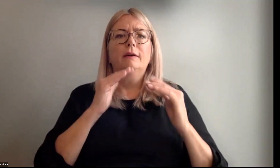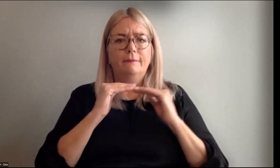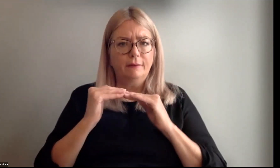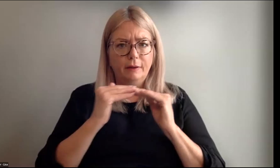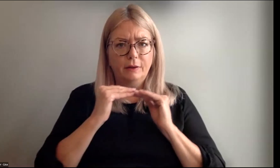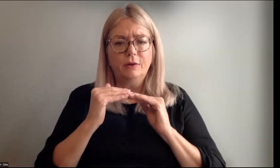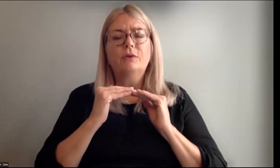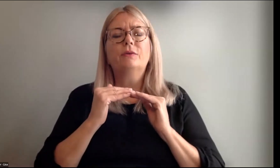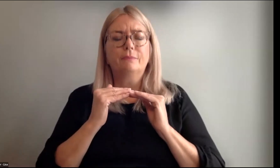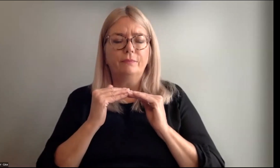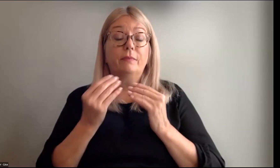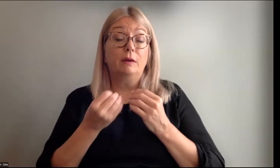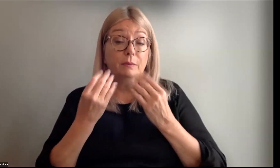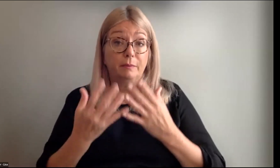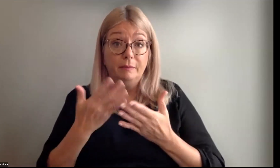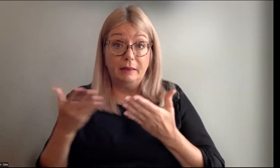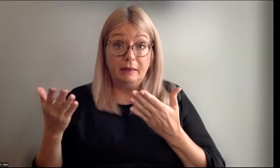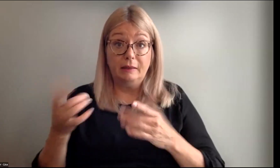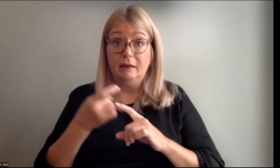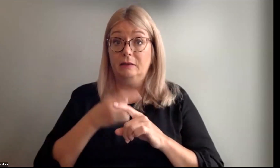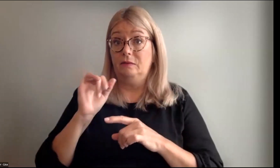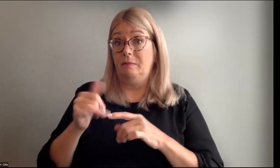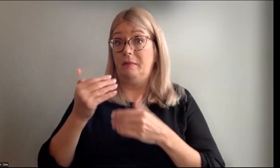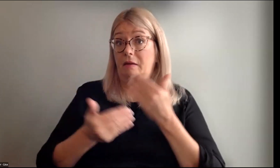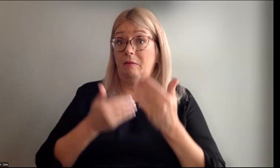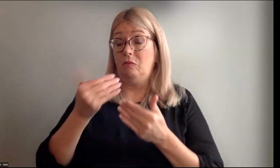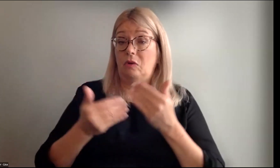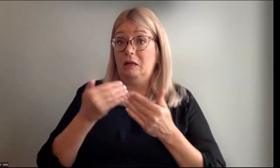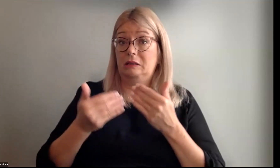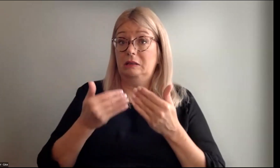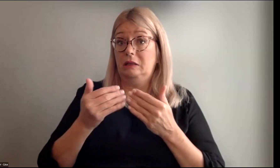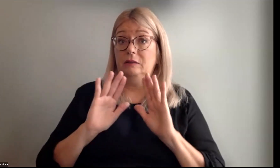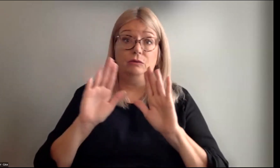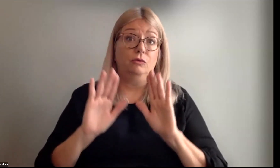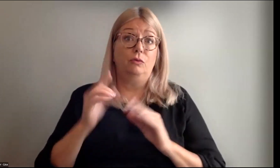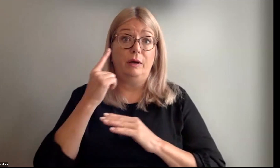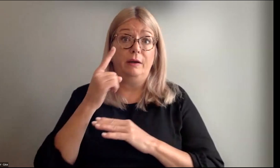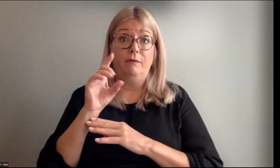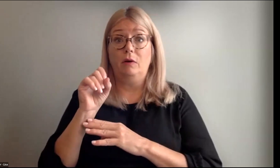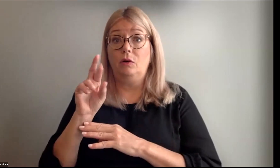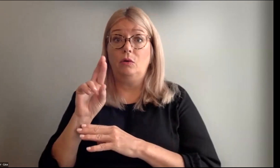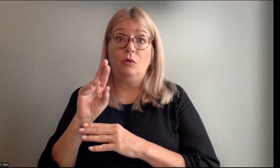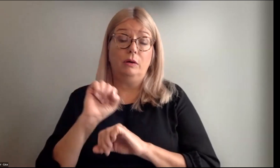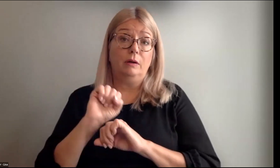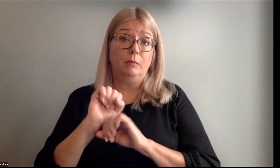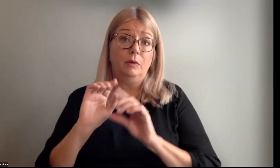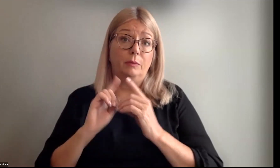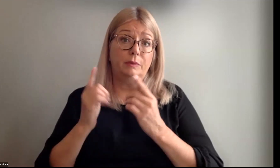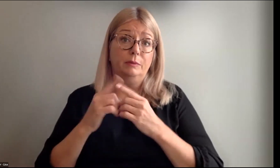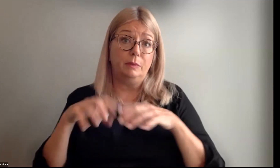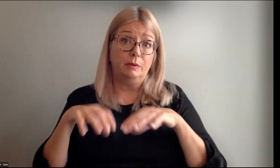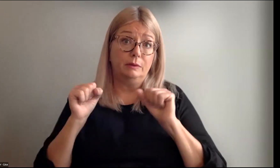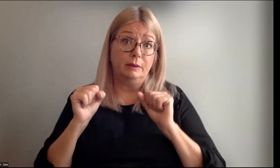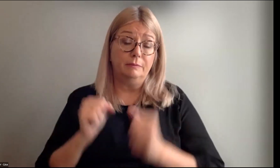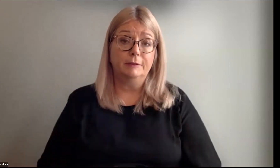a lot of things from that process right now that it would be great for the Oregon Employment Department to adopt, in our opinion.